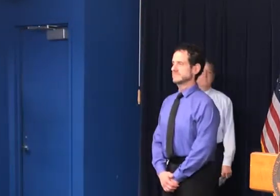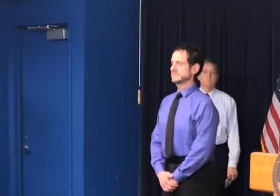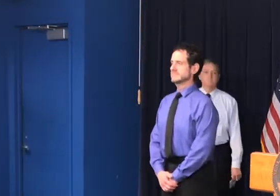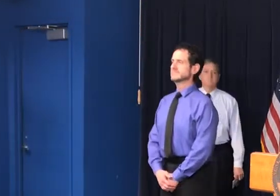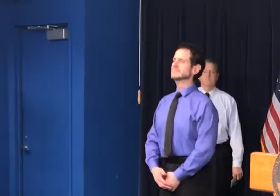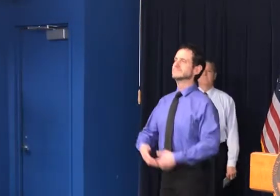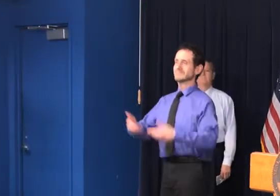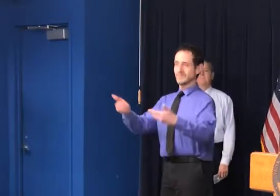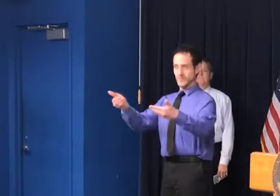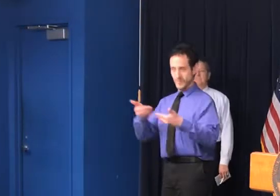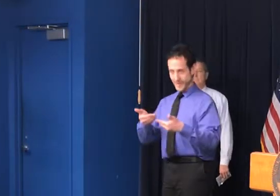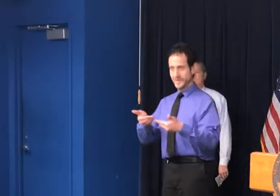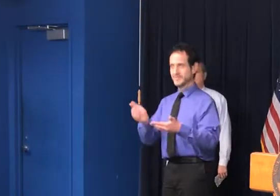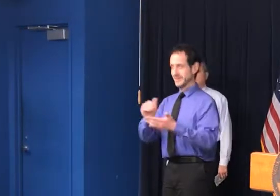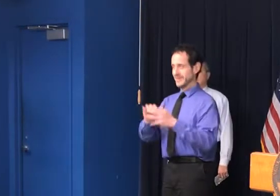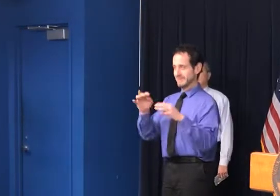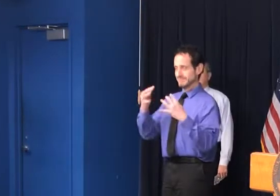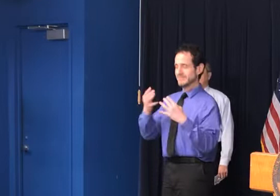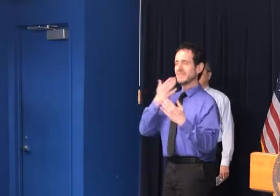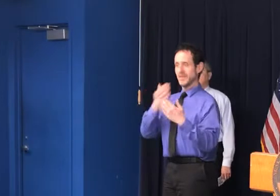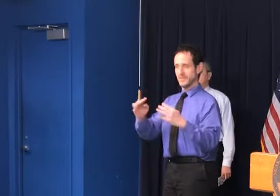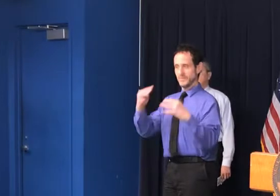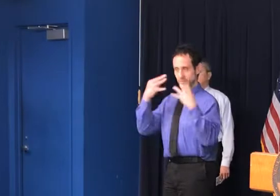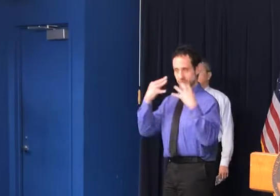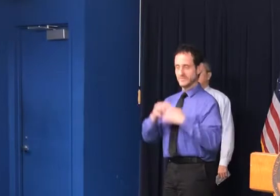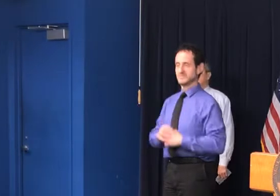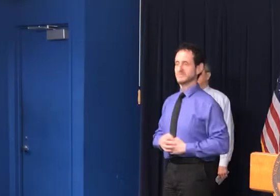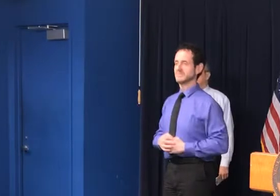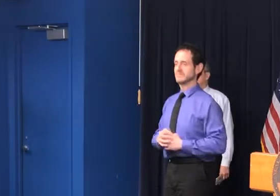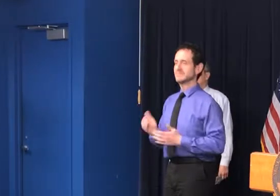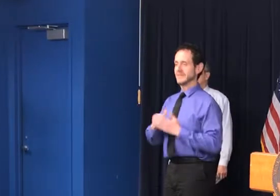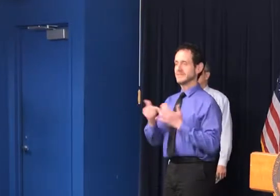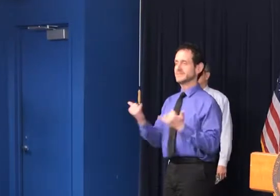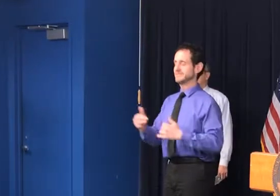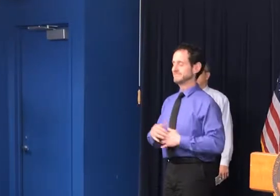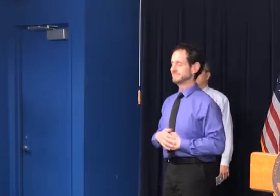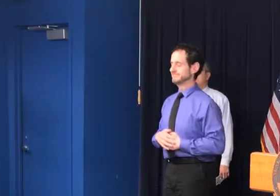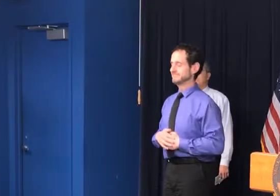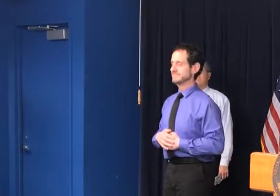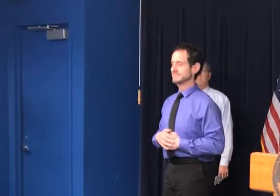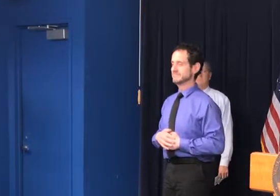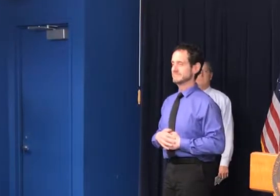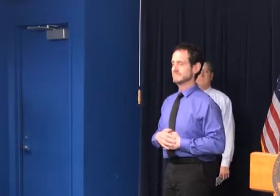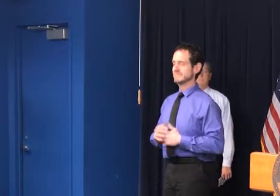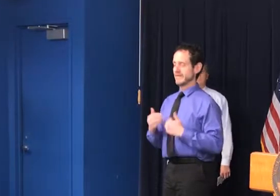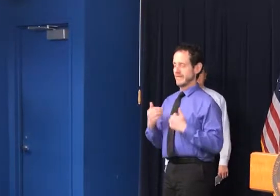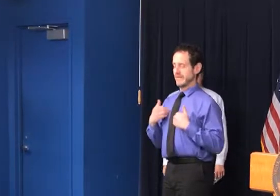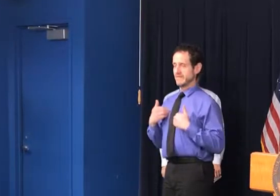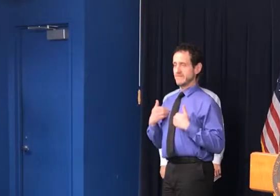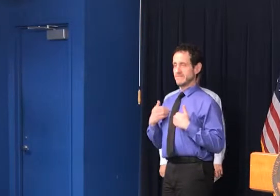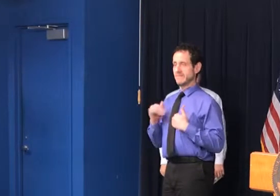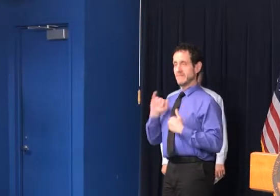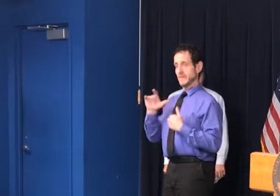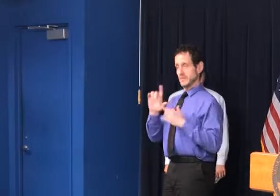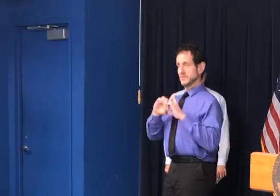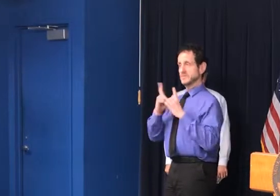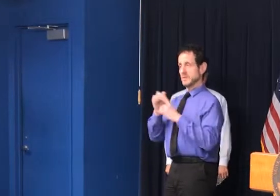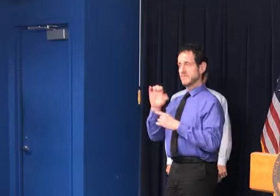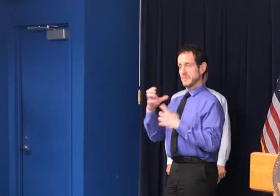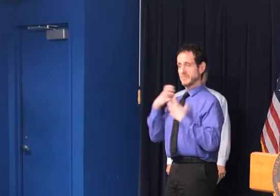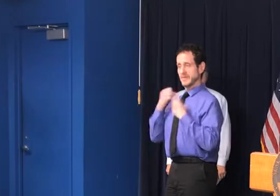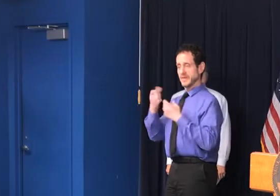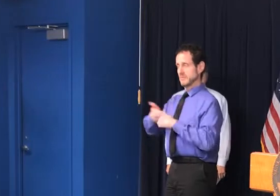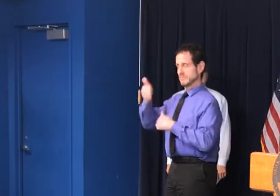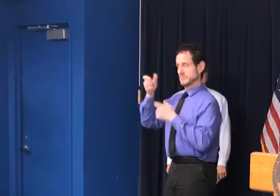Welcome back, everyone, and thank you very much for joining us again today. I'm here with, of course, the Illinois Department of Public